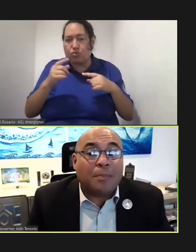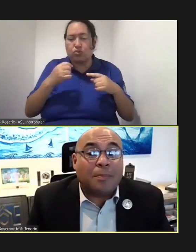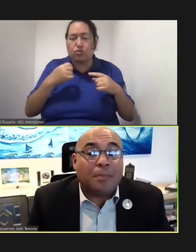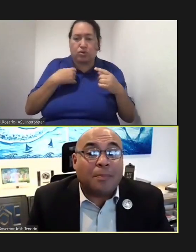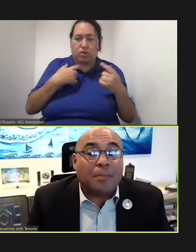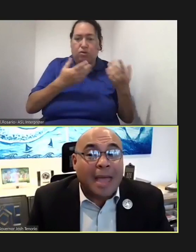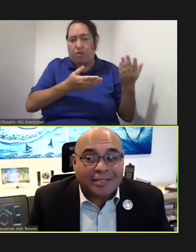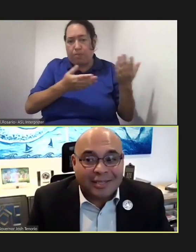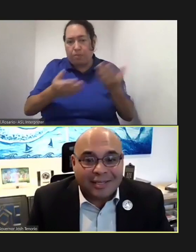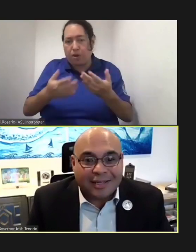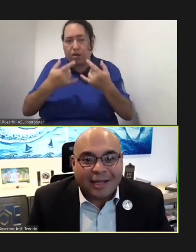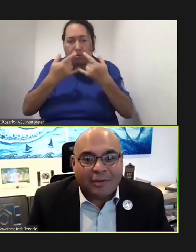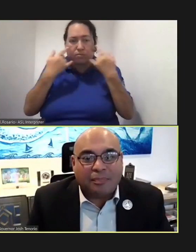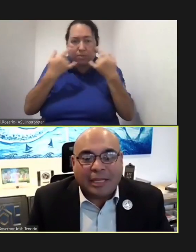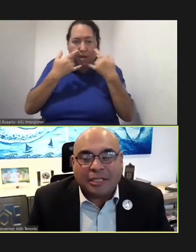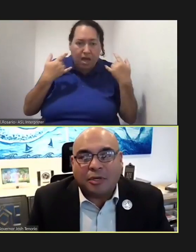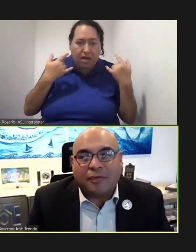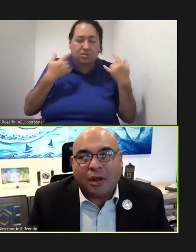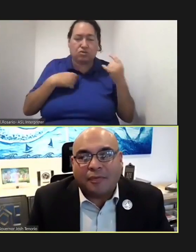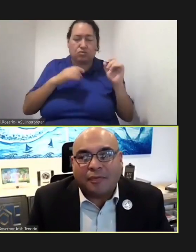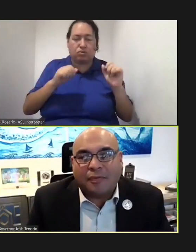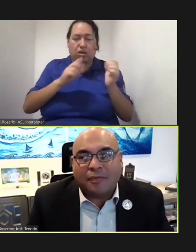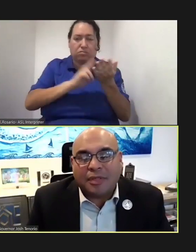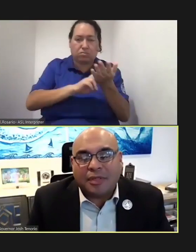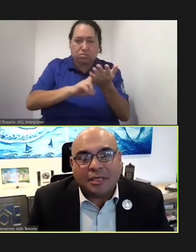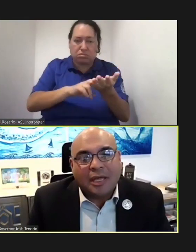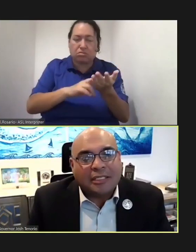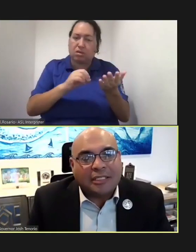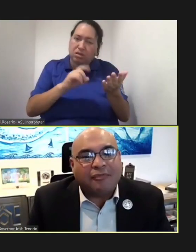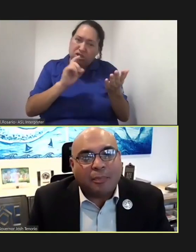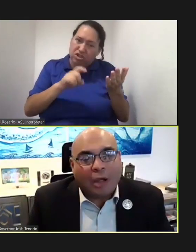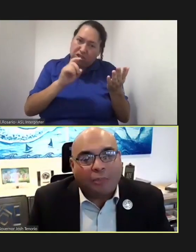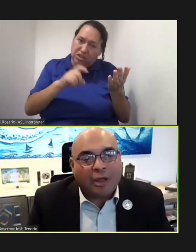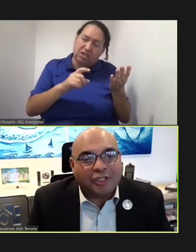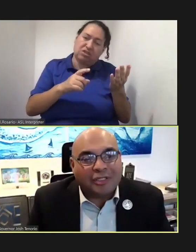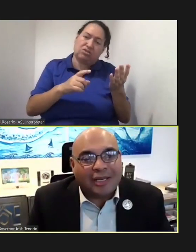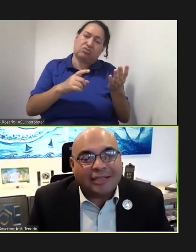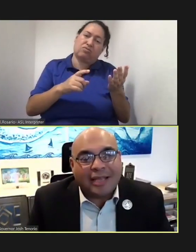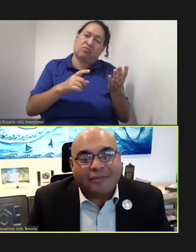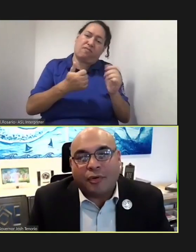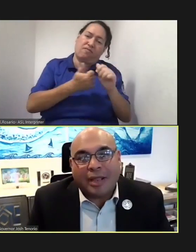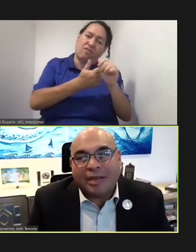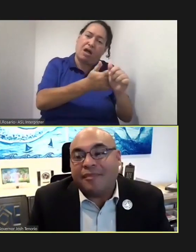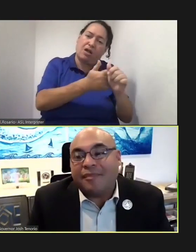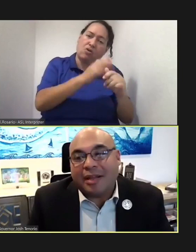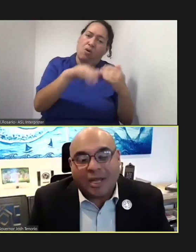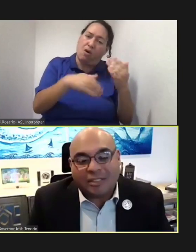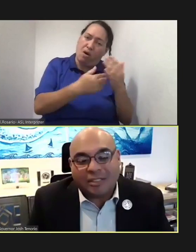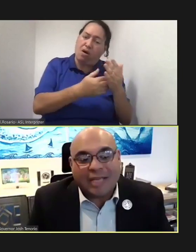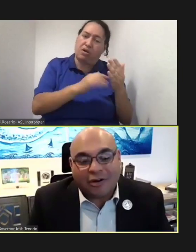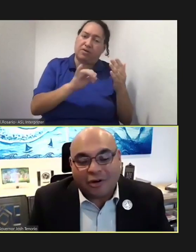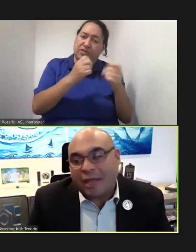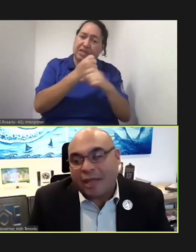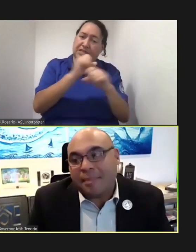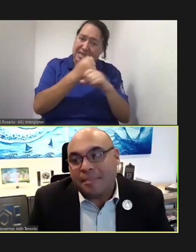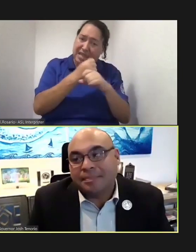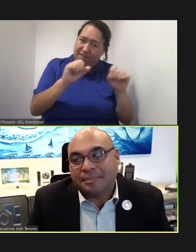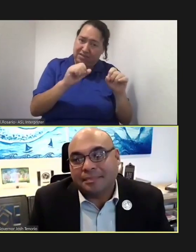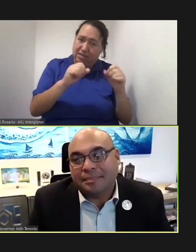mask. Please observe all of the safety precautions, and let's have a great event on Saturday.